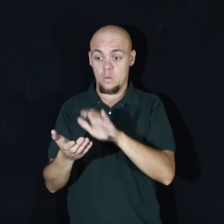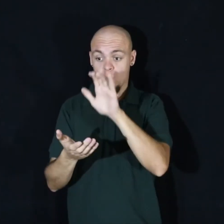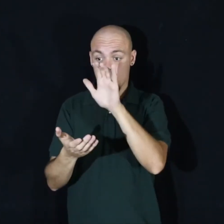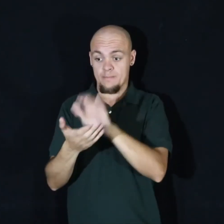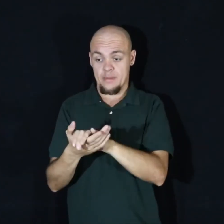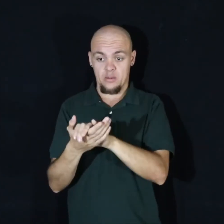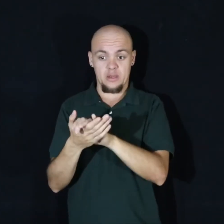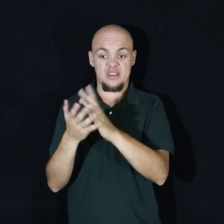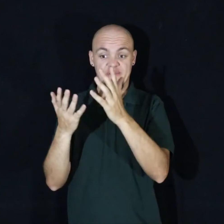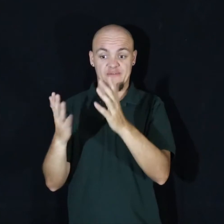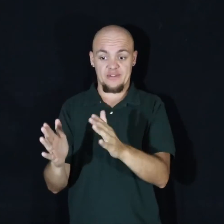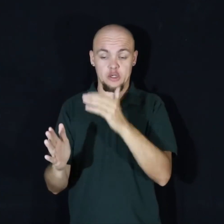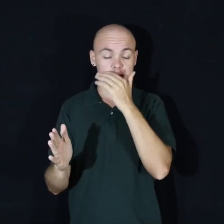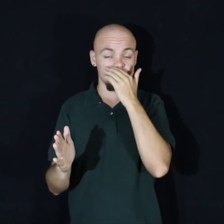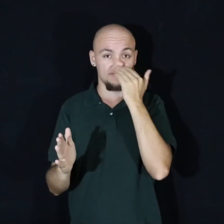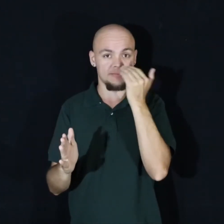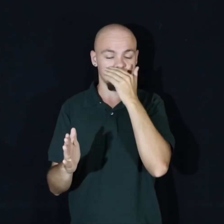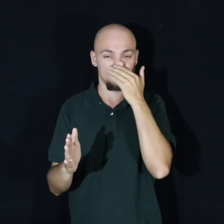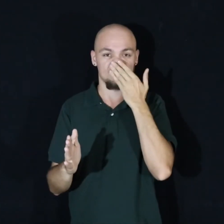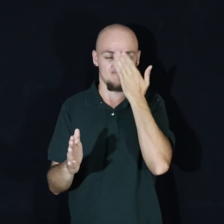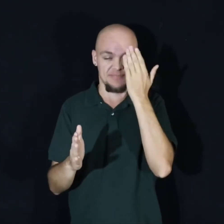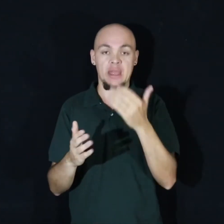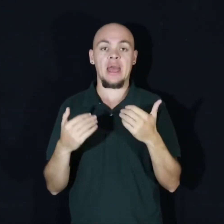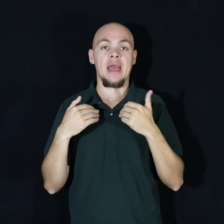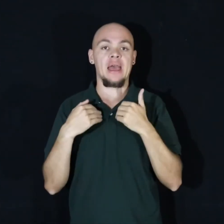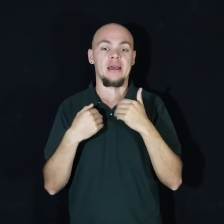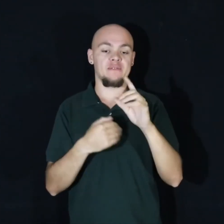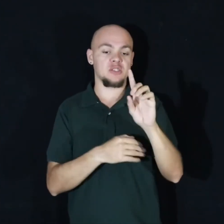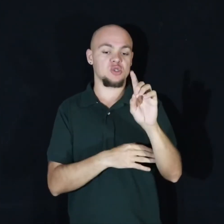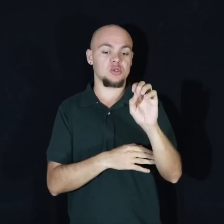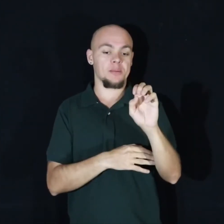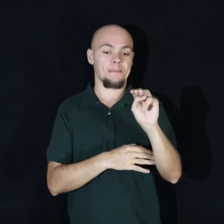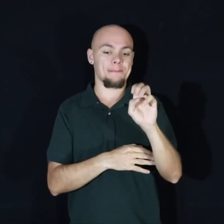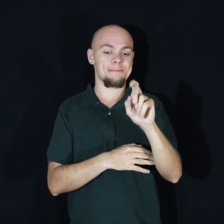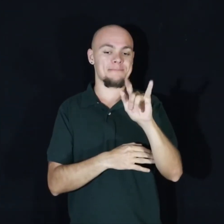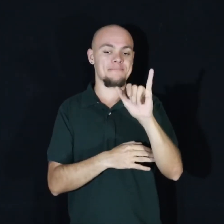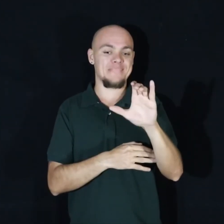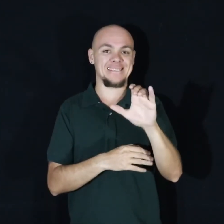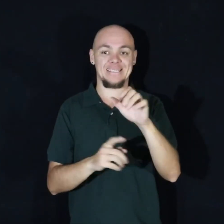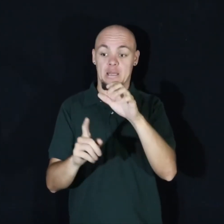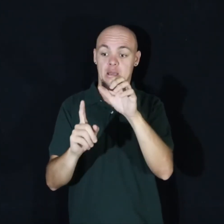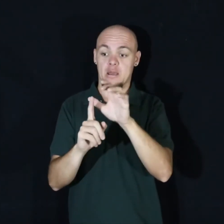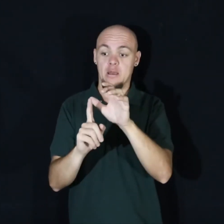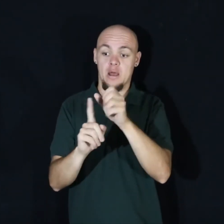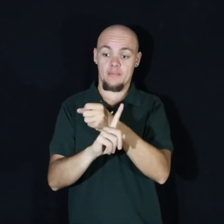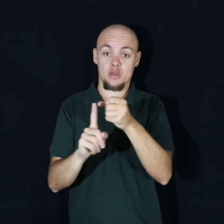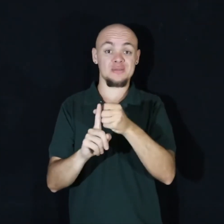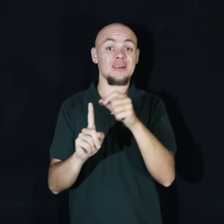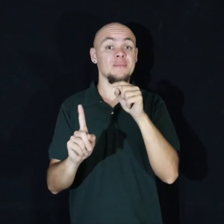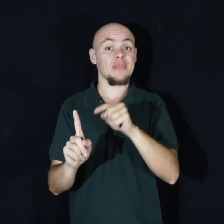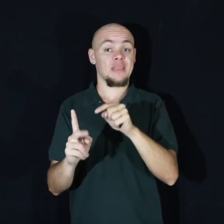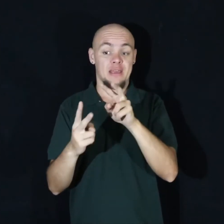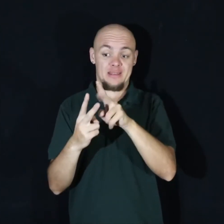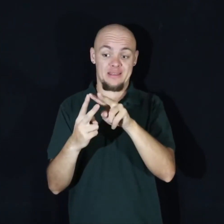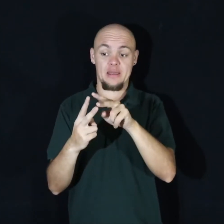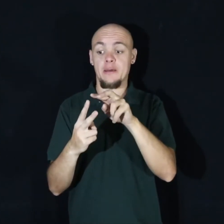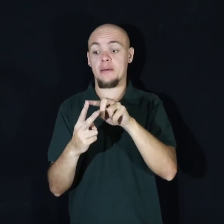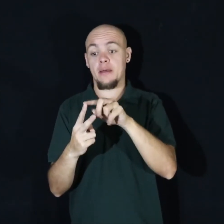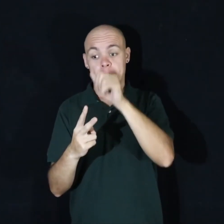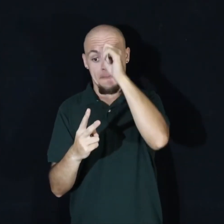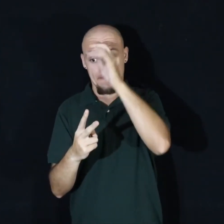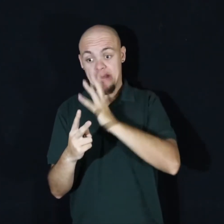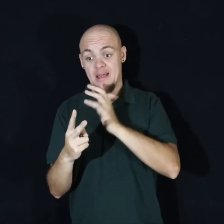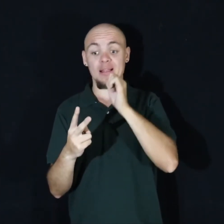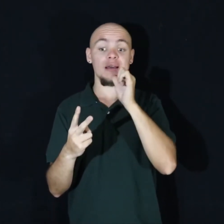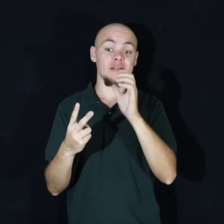a man and wife who are embroiled in domestic abuse, that they, just because they are male